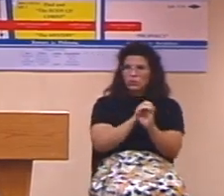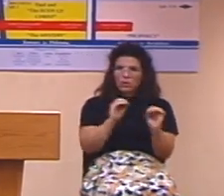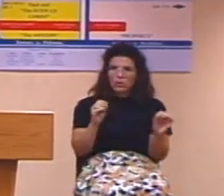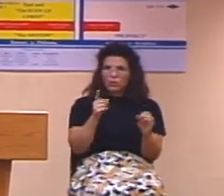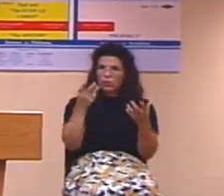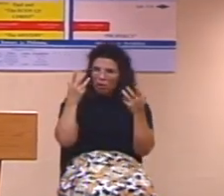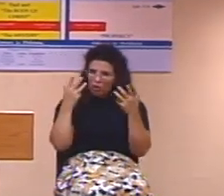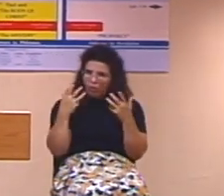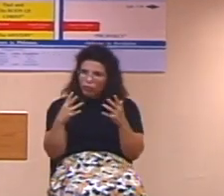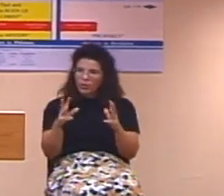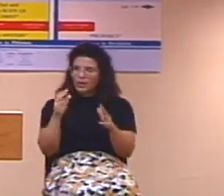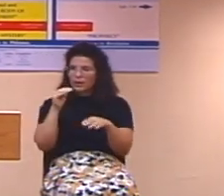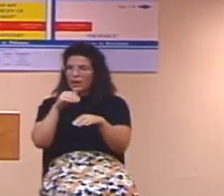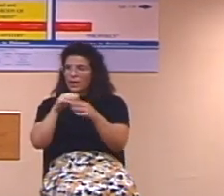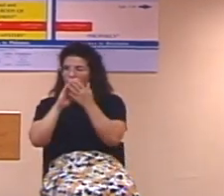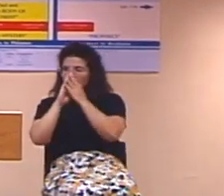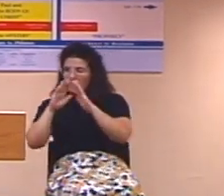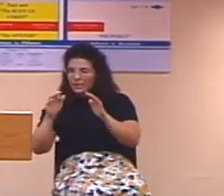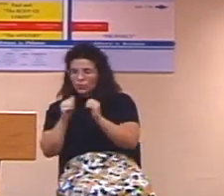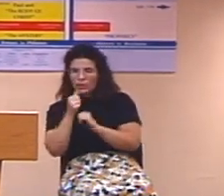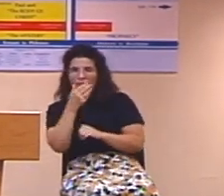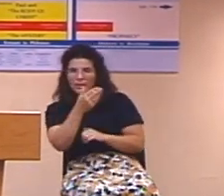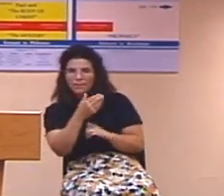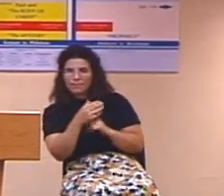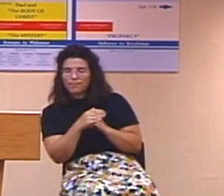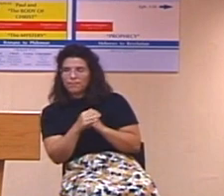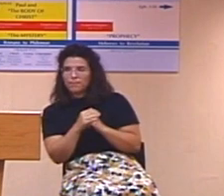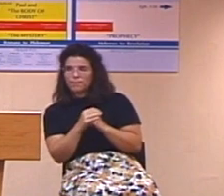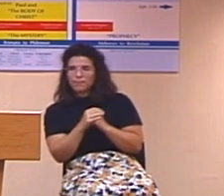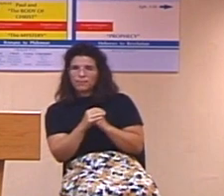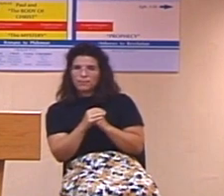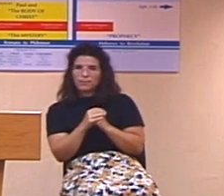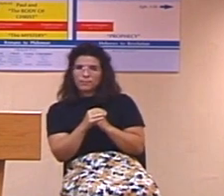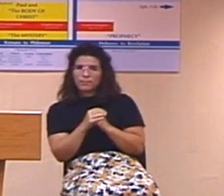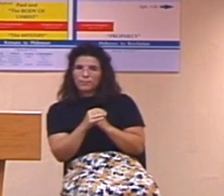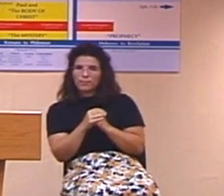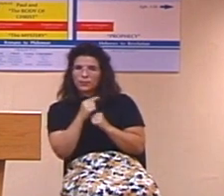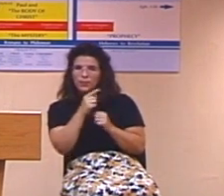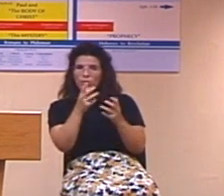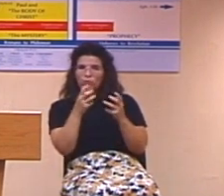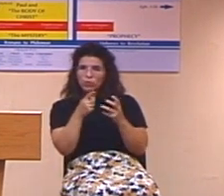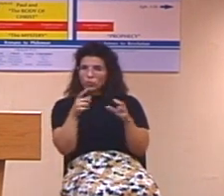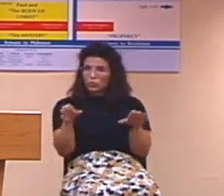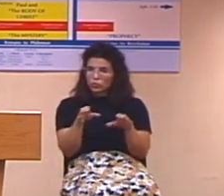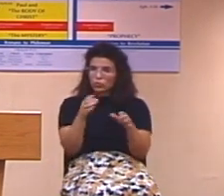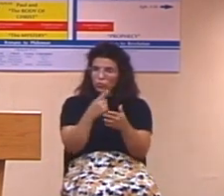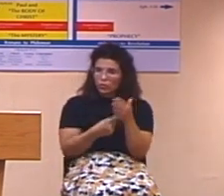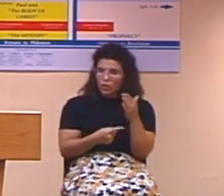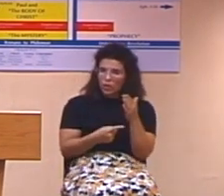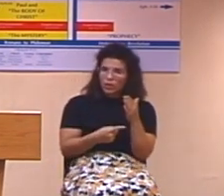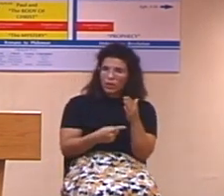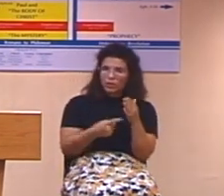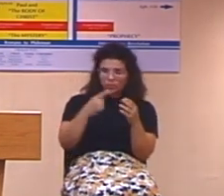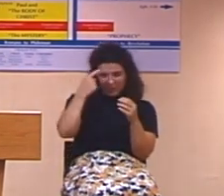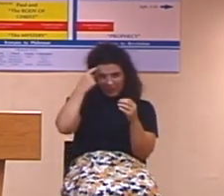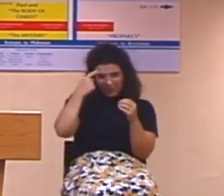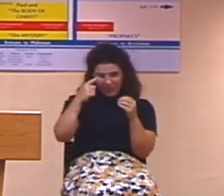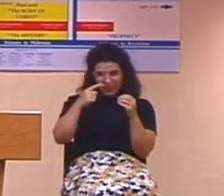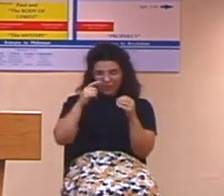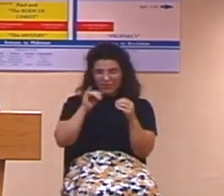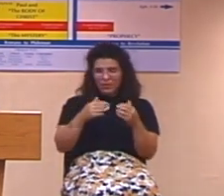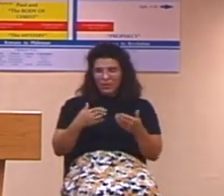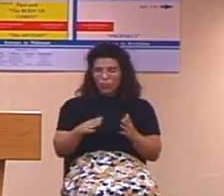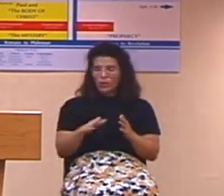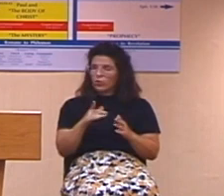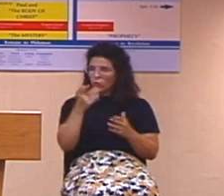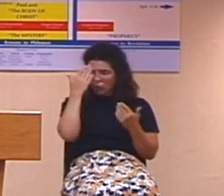are already at peace with Him. He wants you to do what? Let's think that way. Well, you just